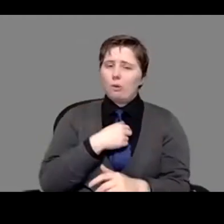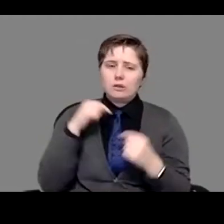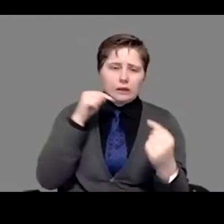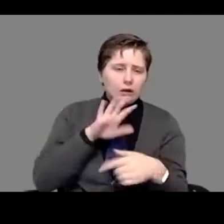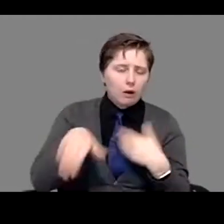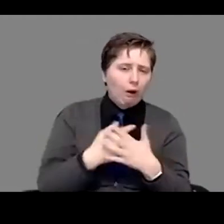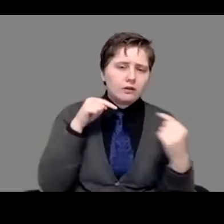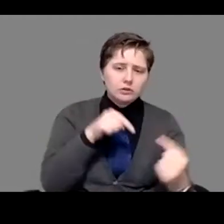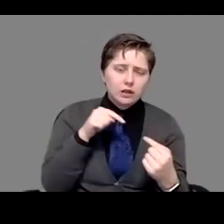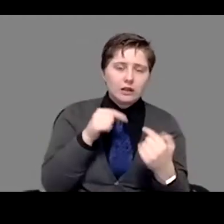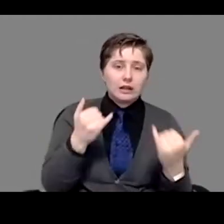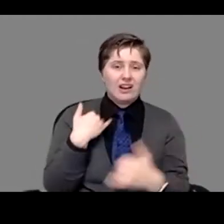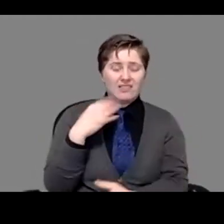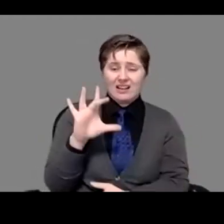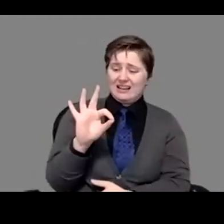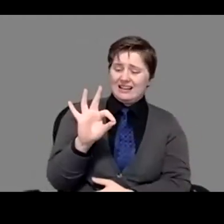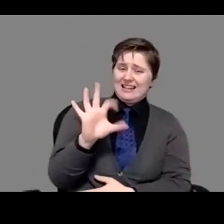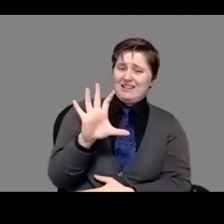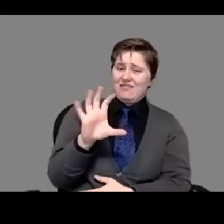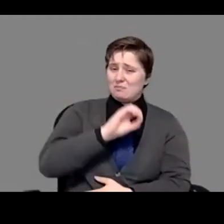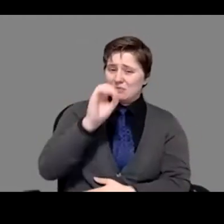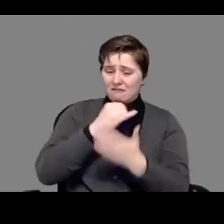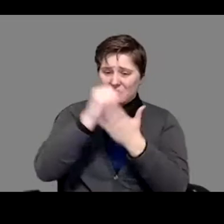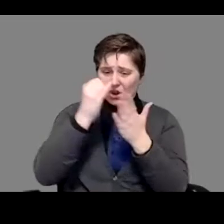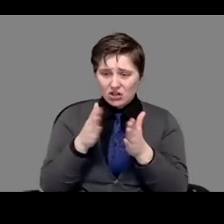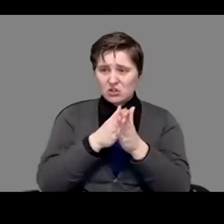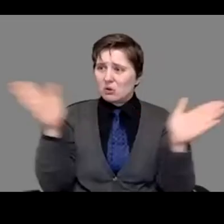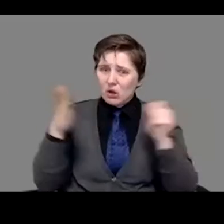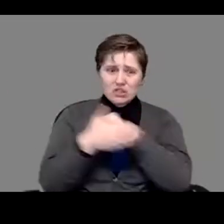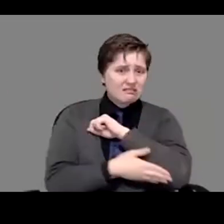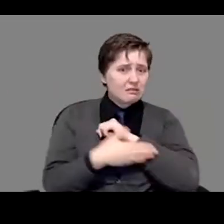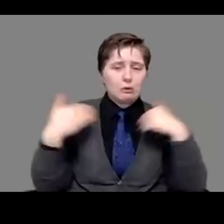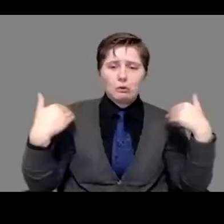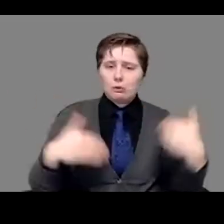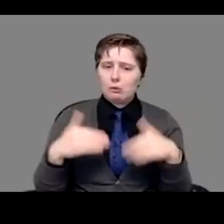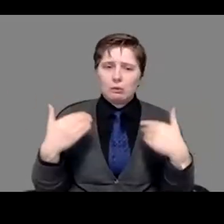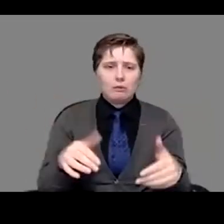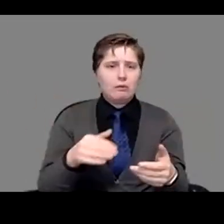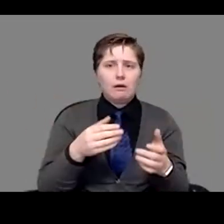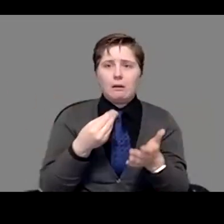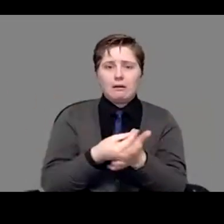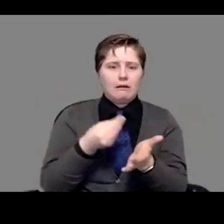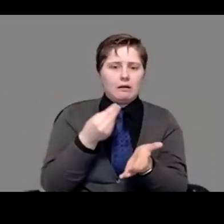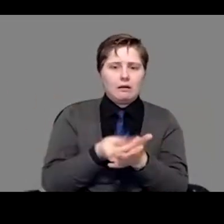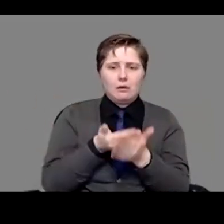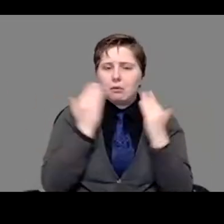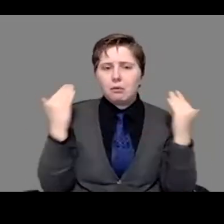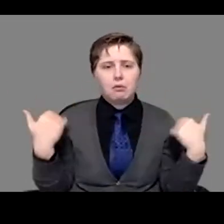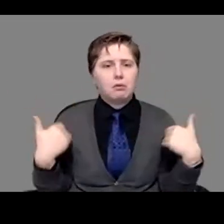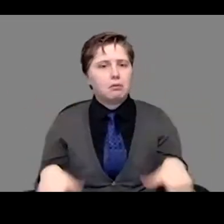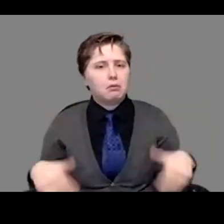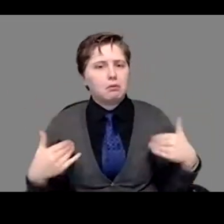that 95% of artists across the country are experiencing a loss of income. And we can say with